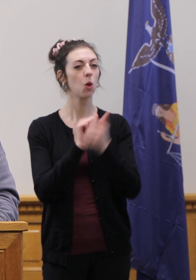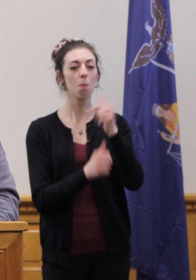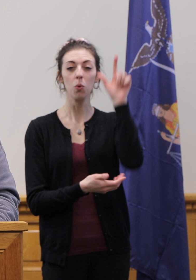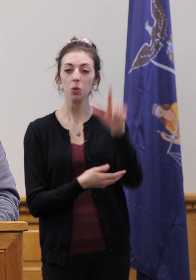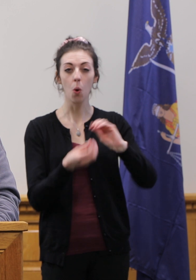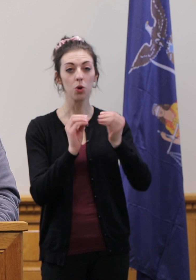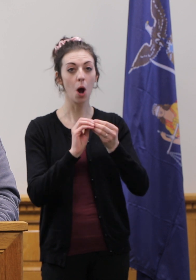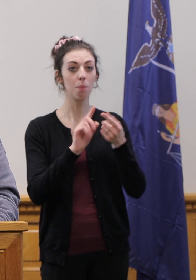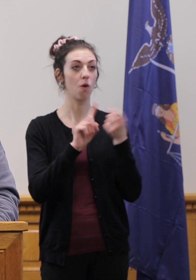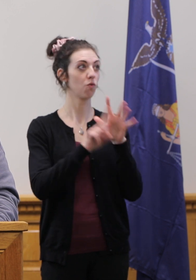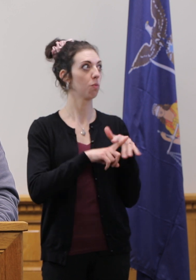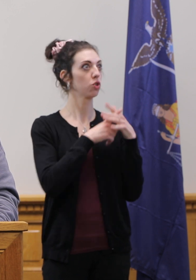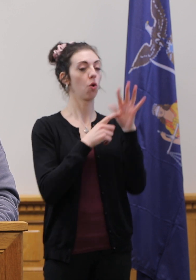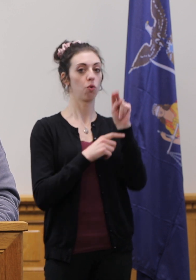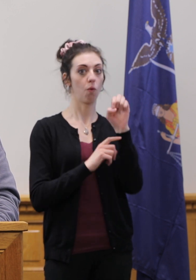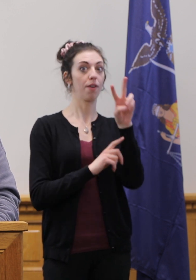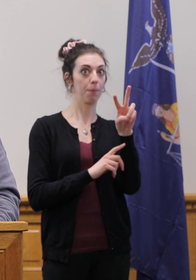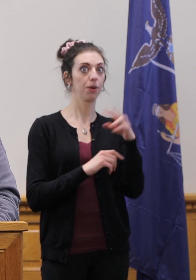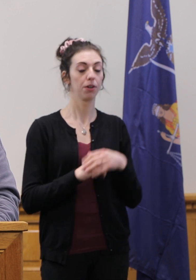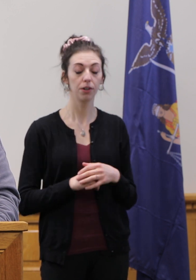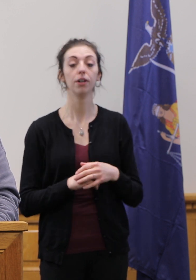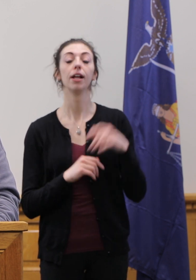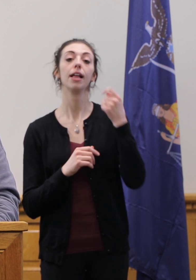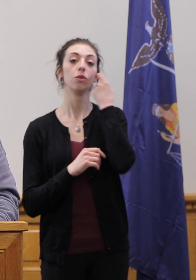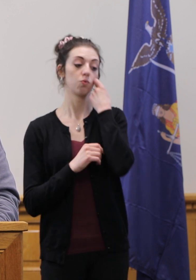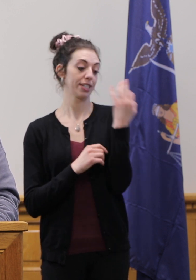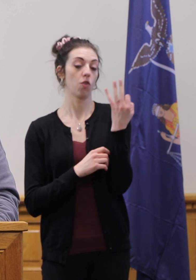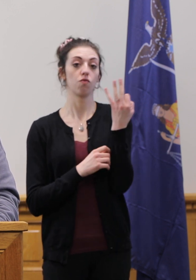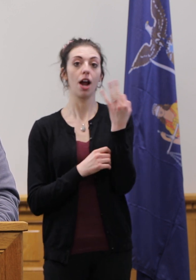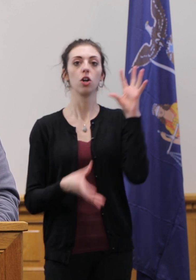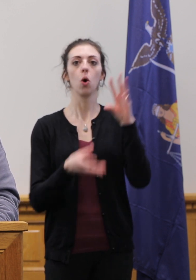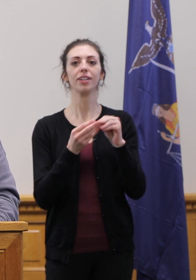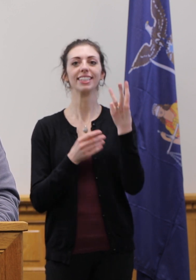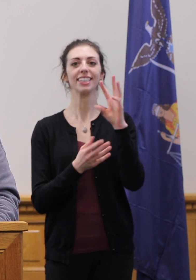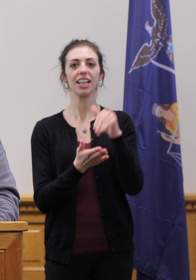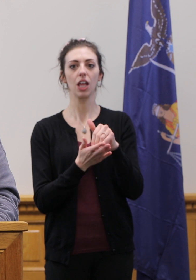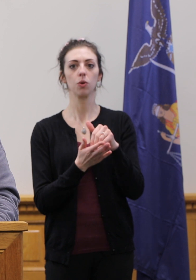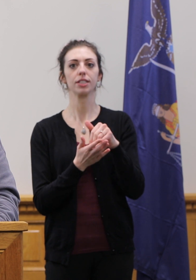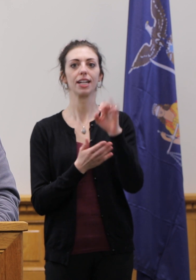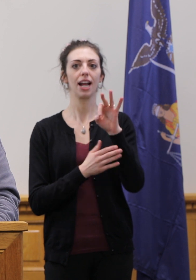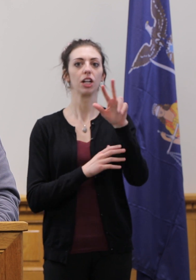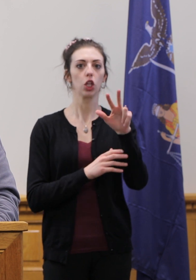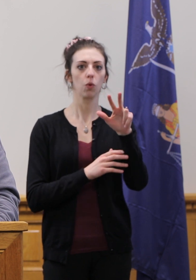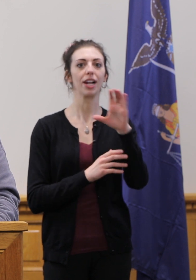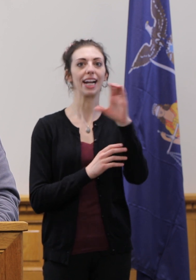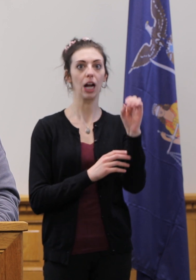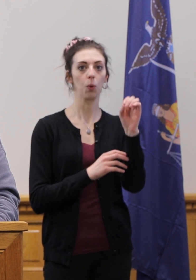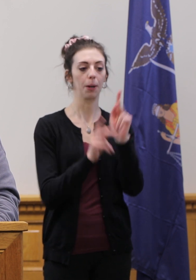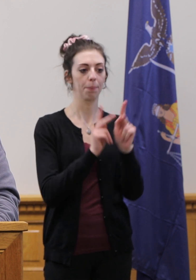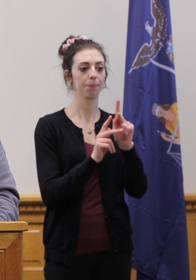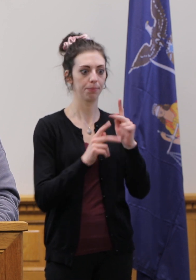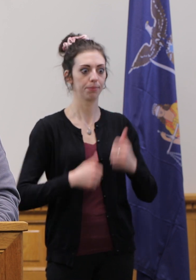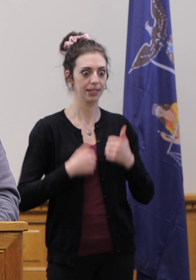November. As of this past Friday, a total of 16,093 county residents had received the